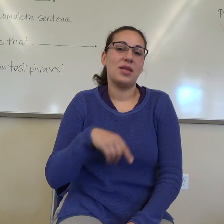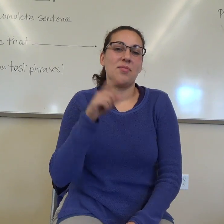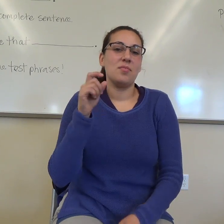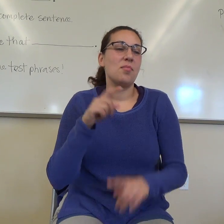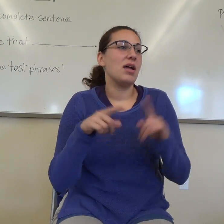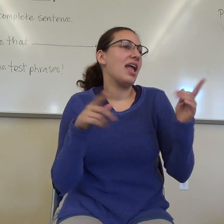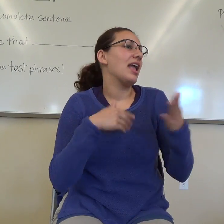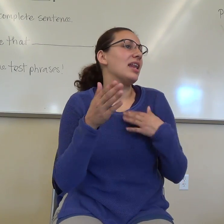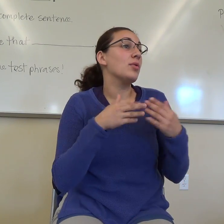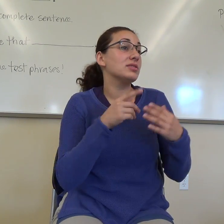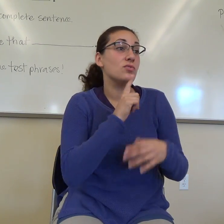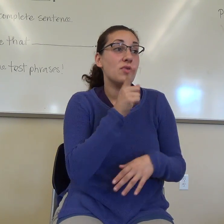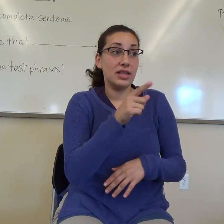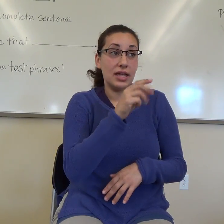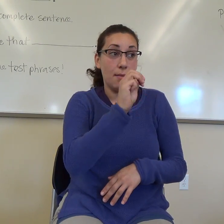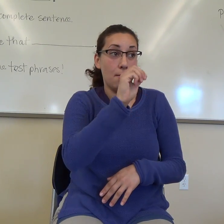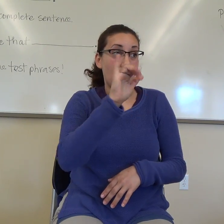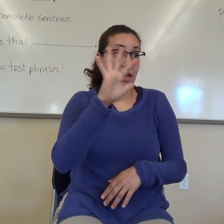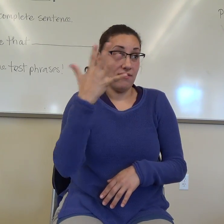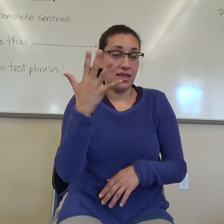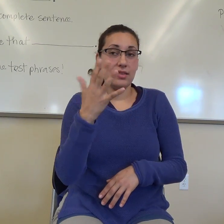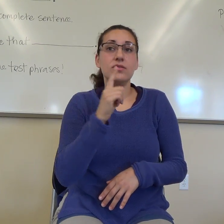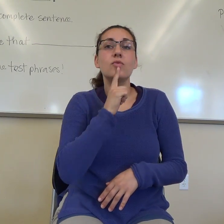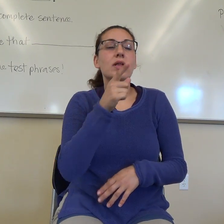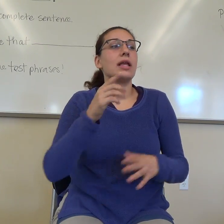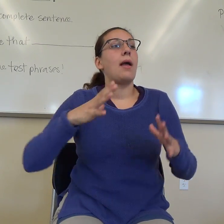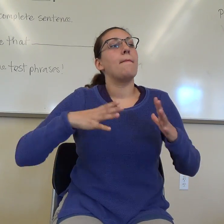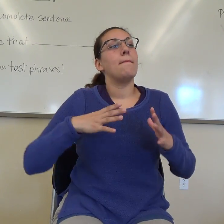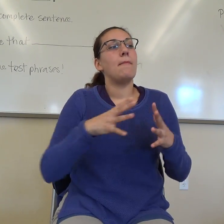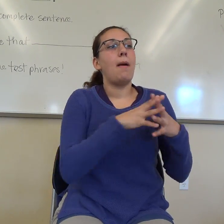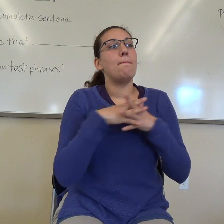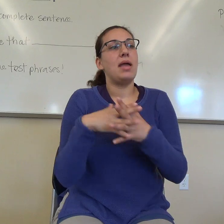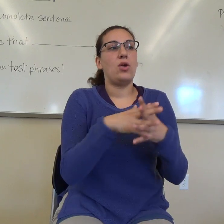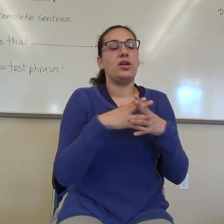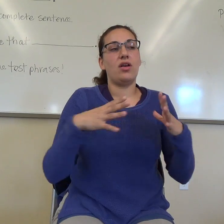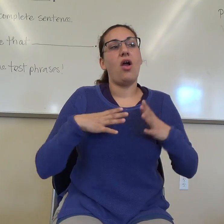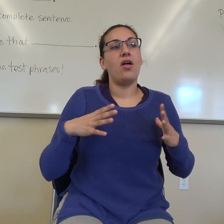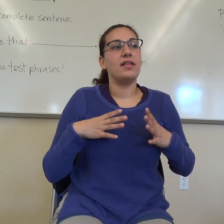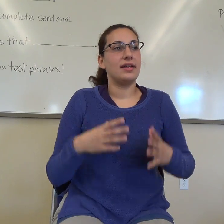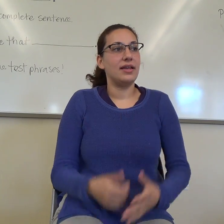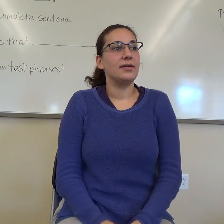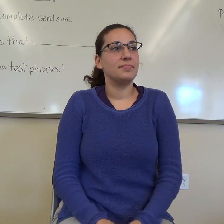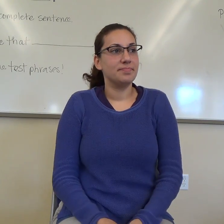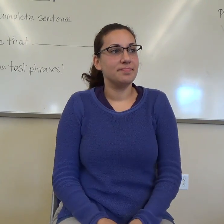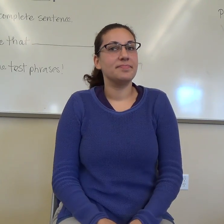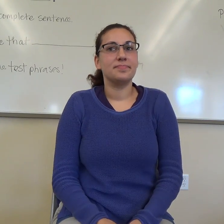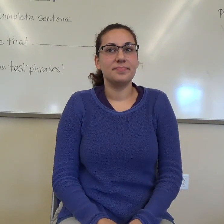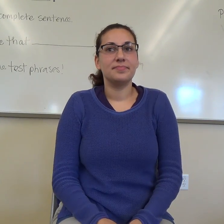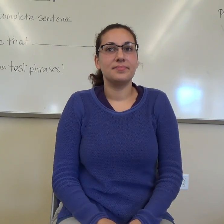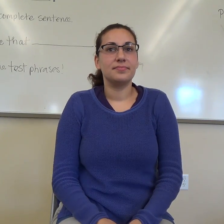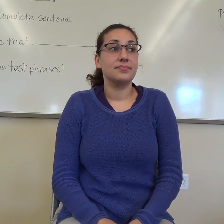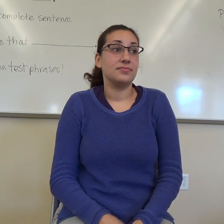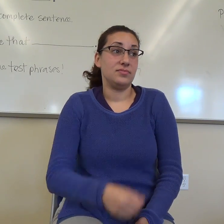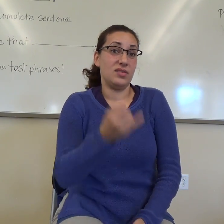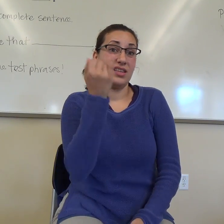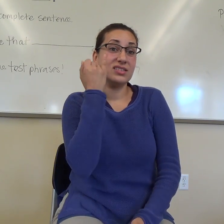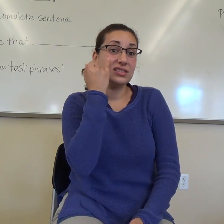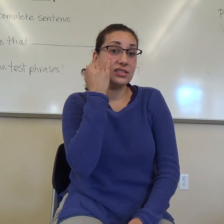Yeah, but actually, what happened, if that wasn't the day the French were thrown out, which is the